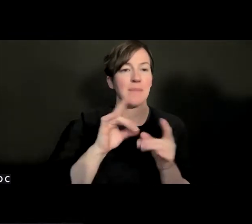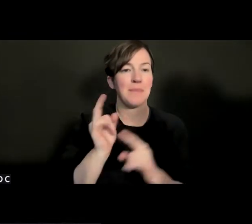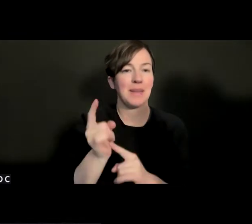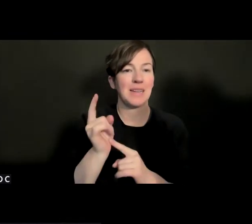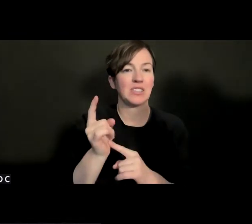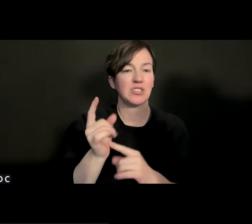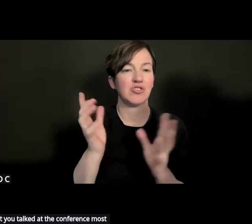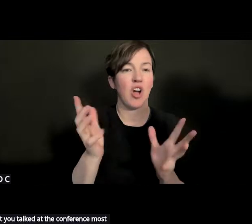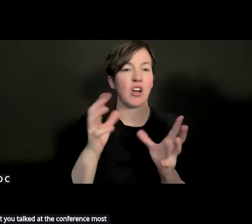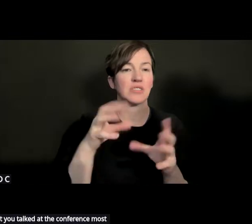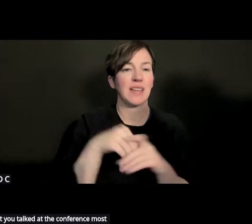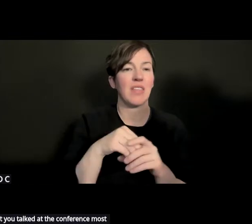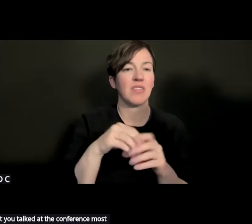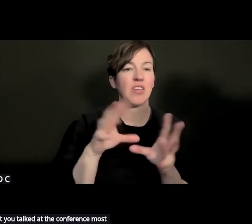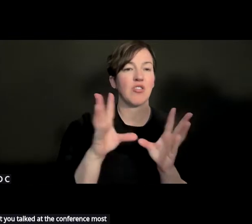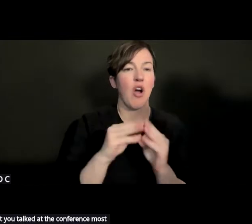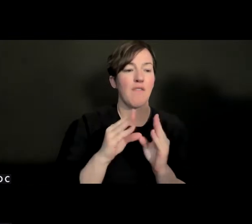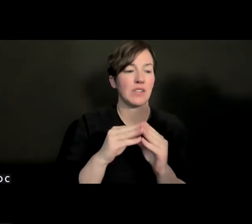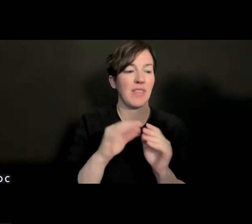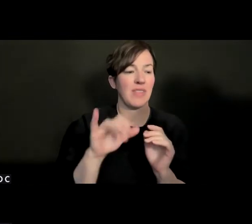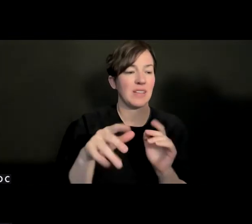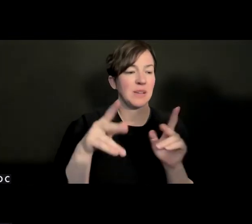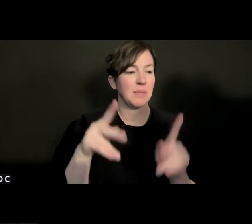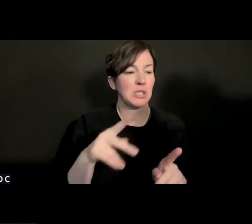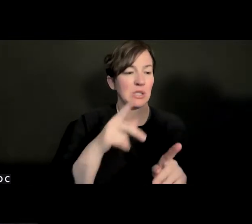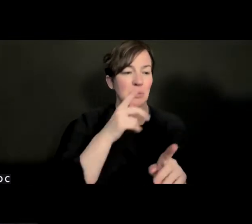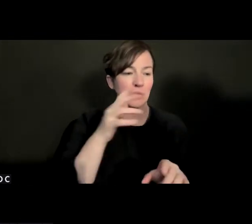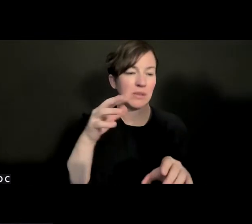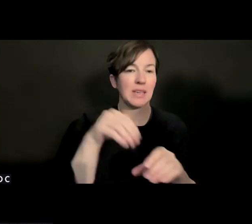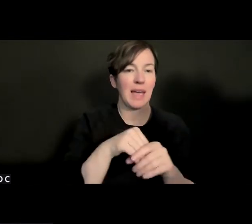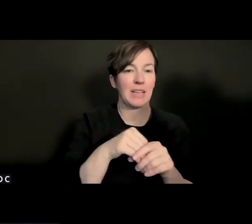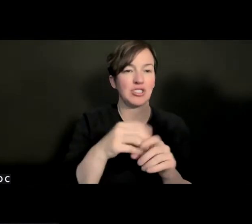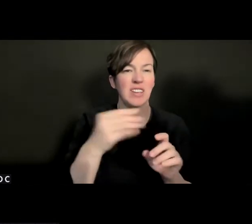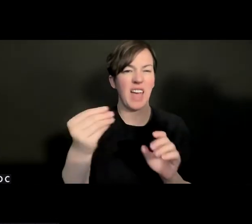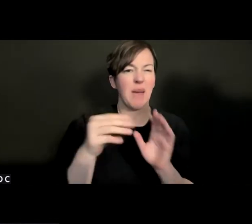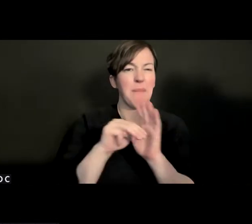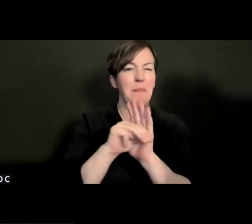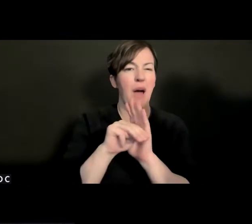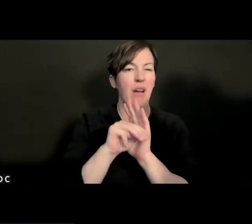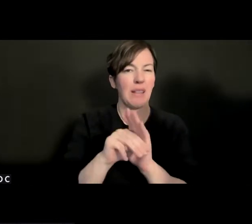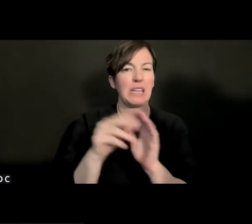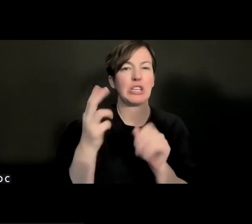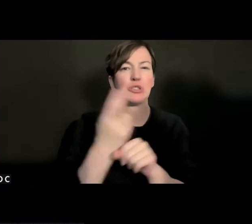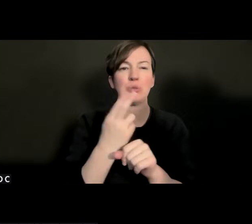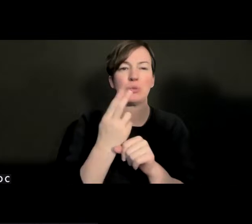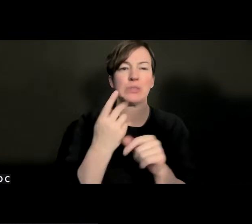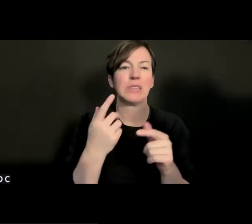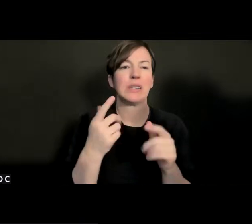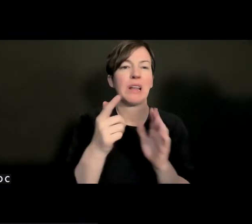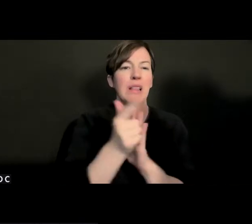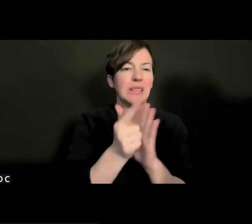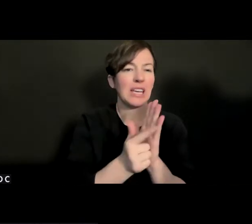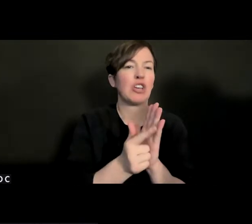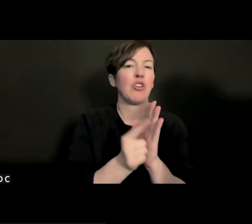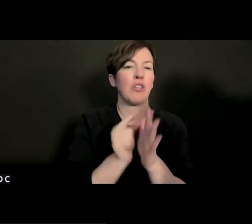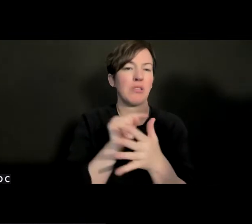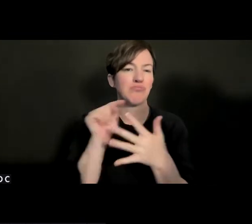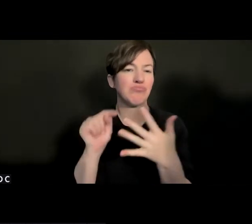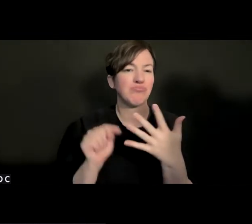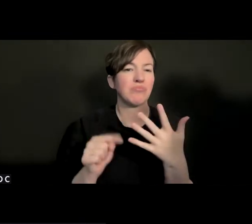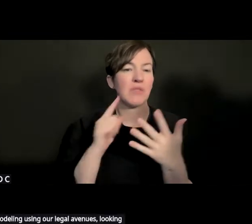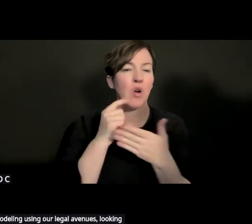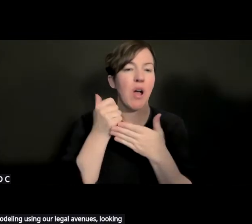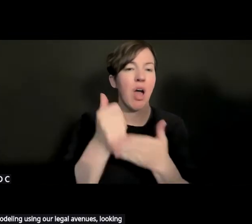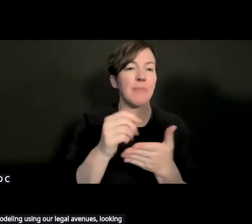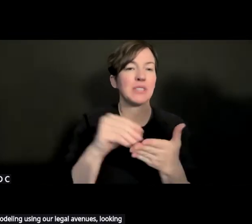recently, it showed somebody who's engaging and modeling using our legal avenues, helping students